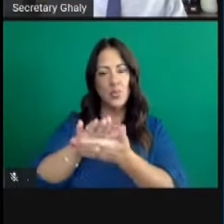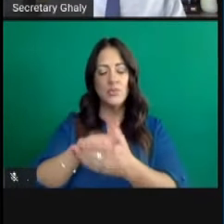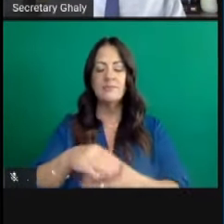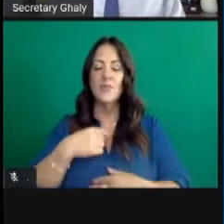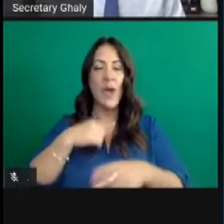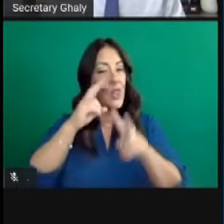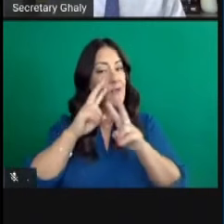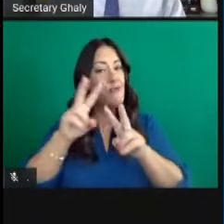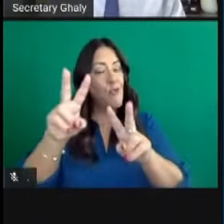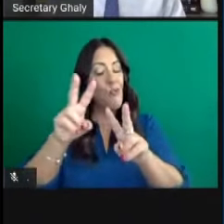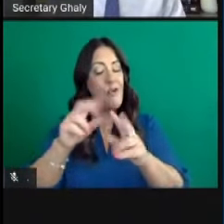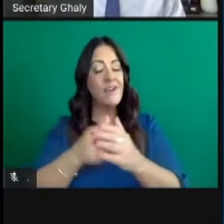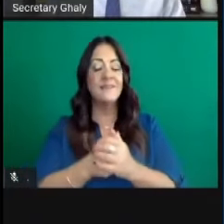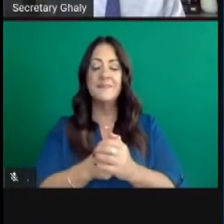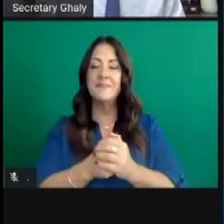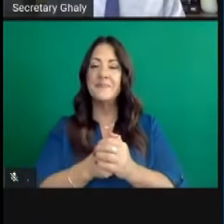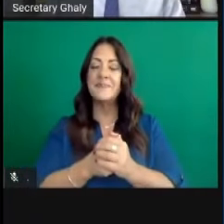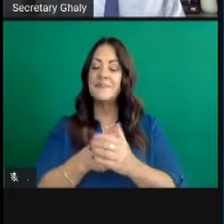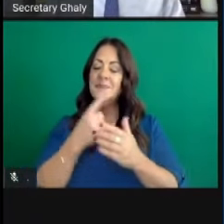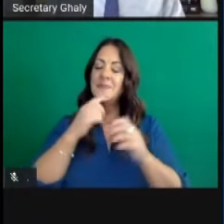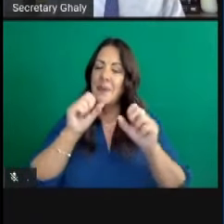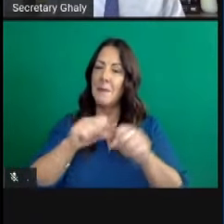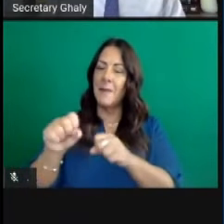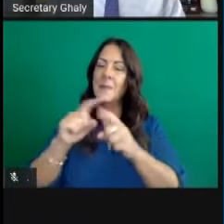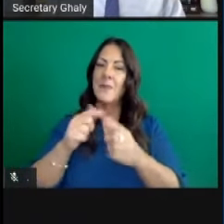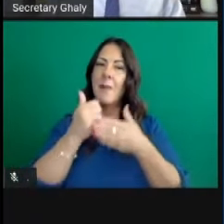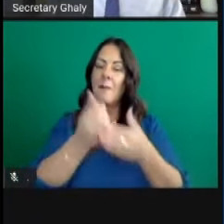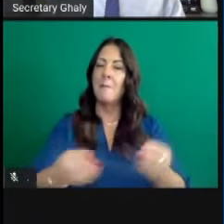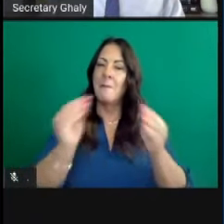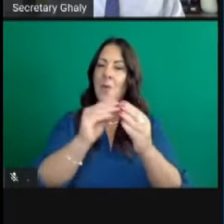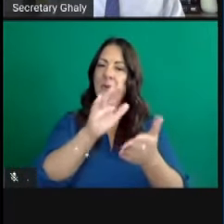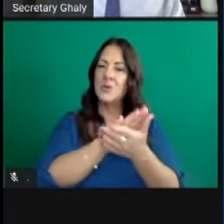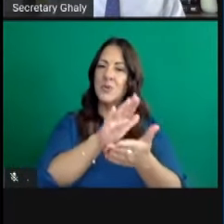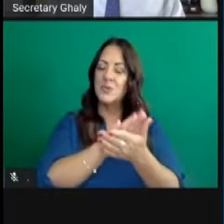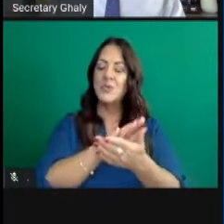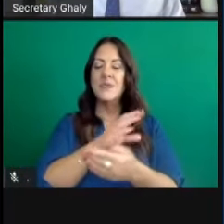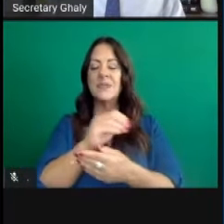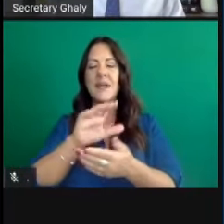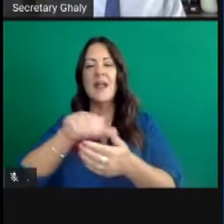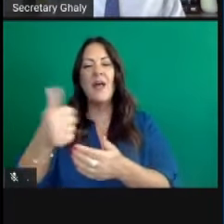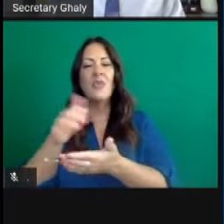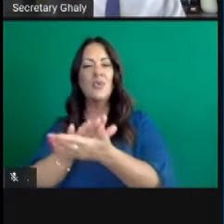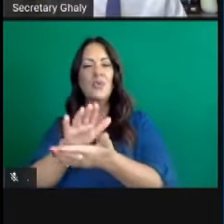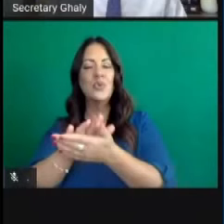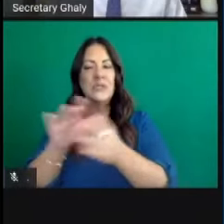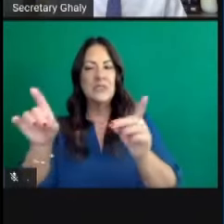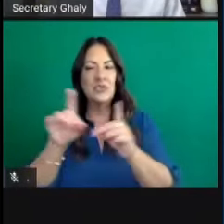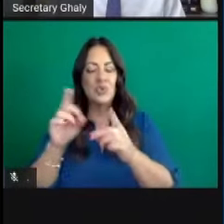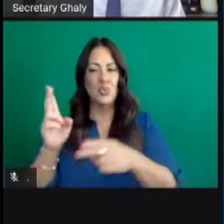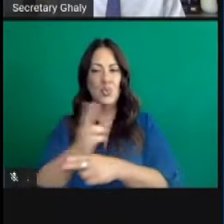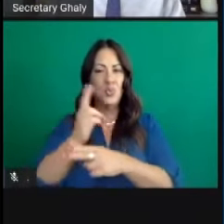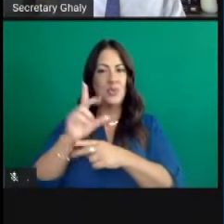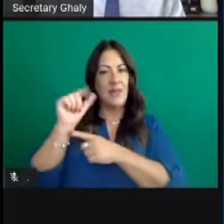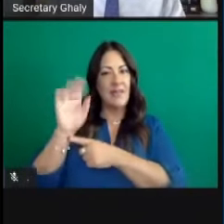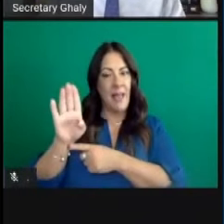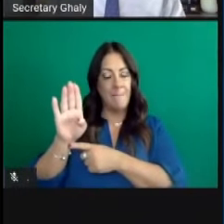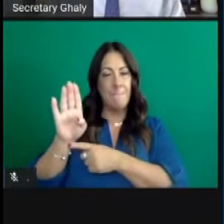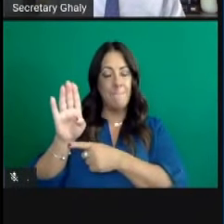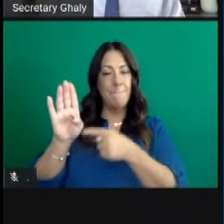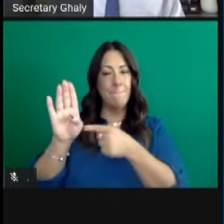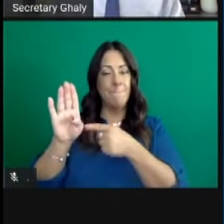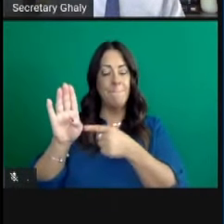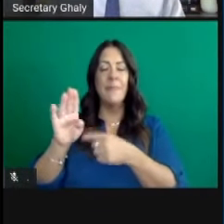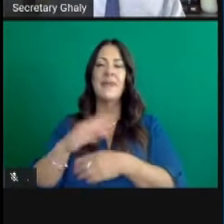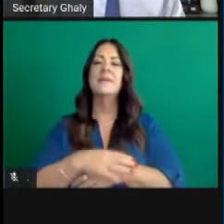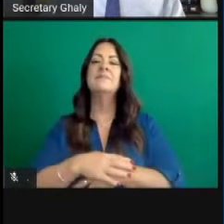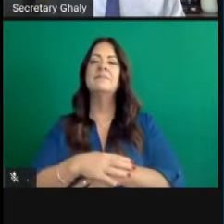in a few schools initially, few school districts initially to use the lab, and then expanding that by